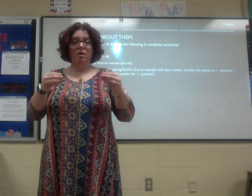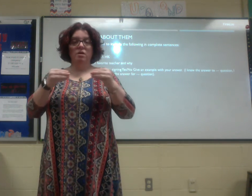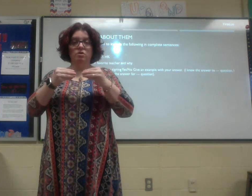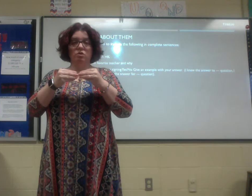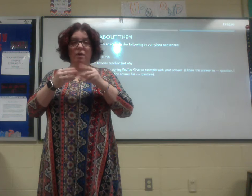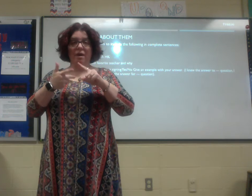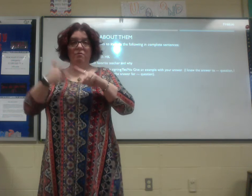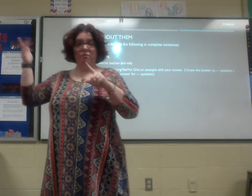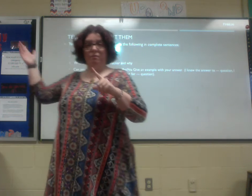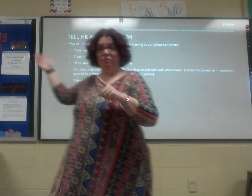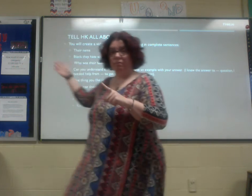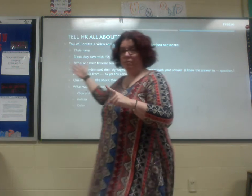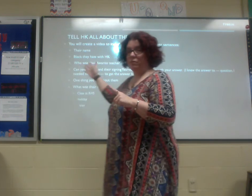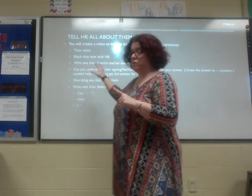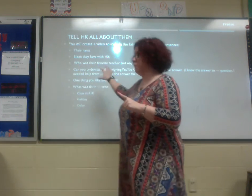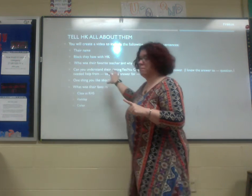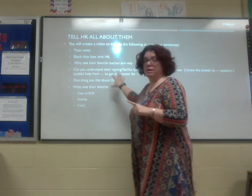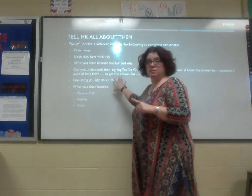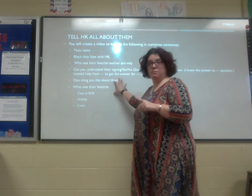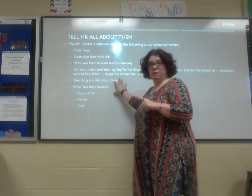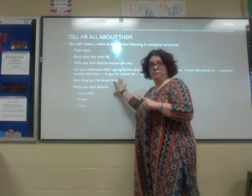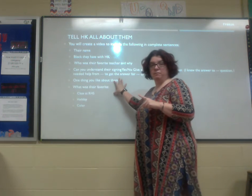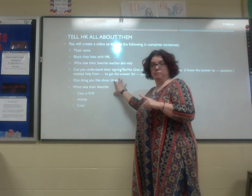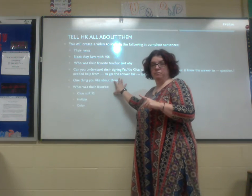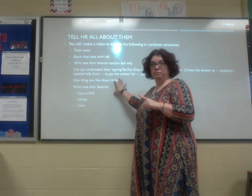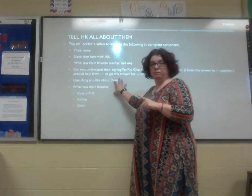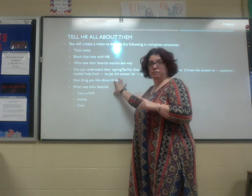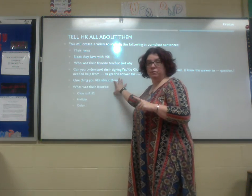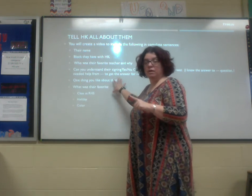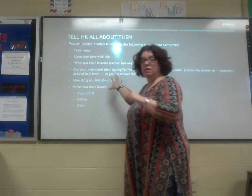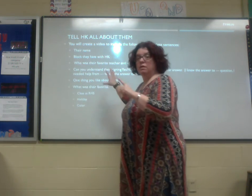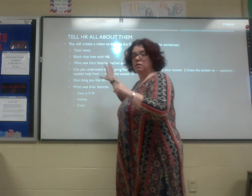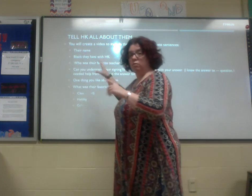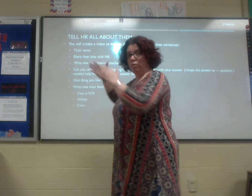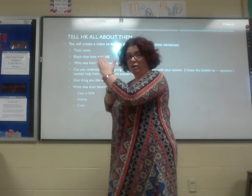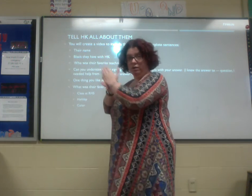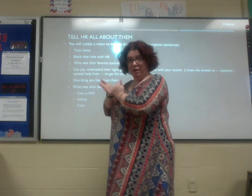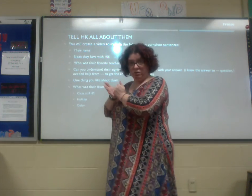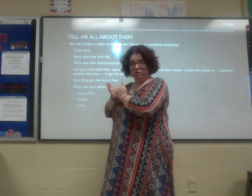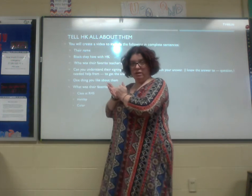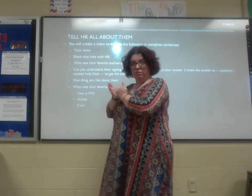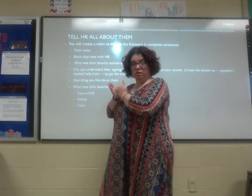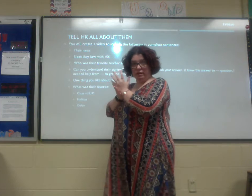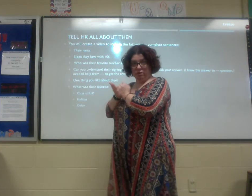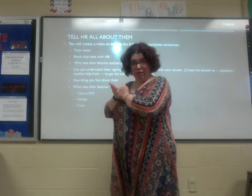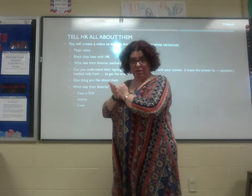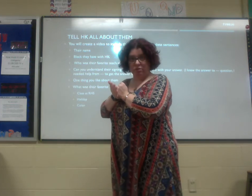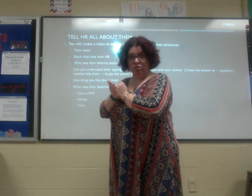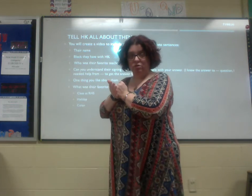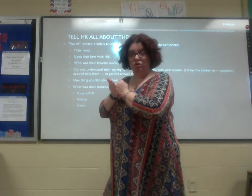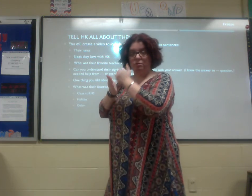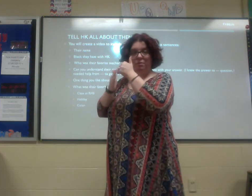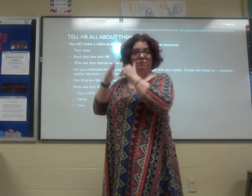So you have your pen pal summary, write all the answers down, collect all the answers. You should be able to find them in